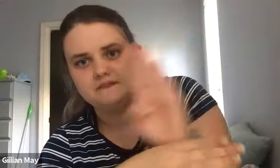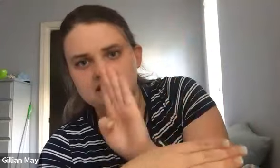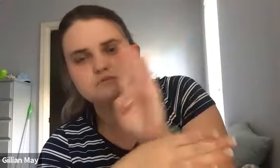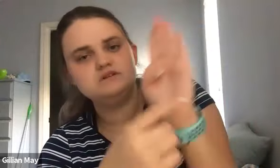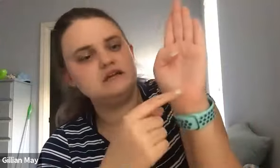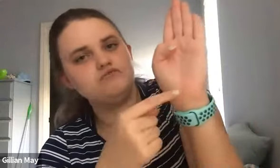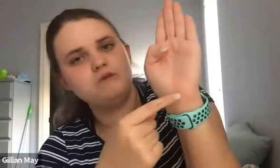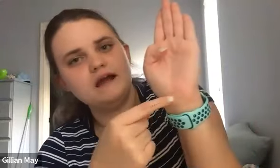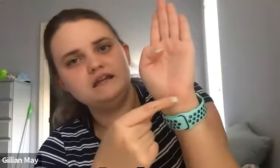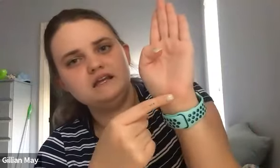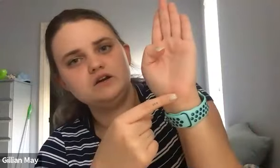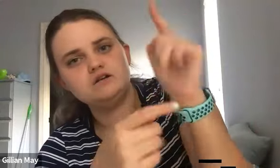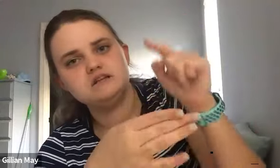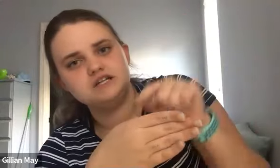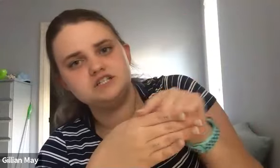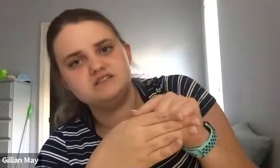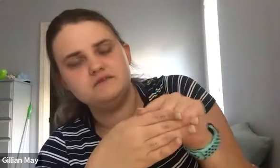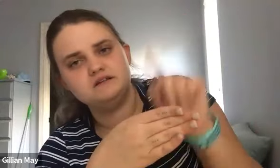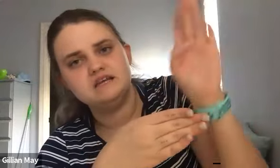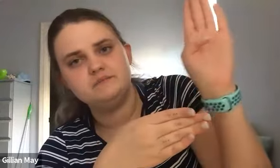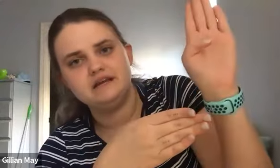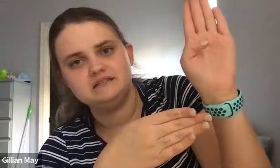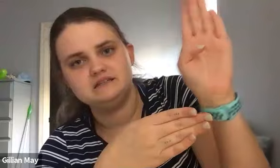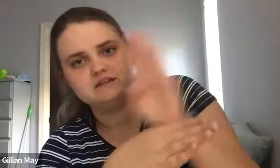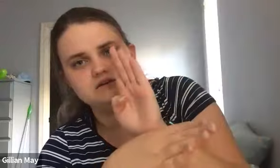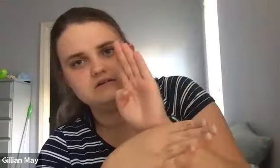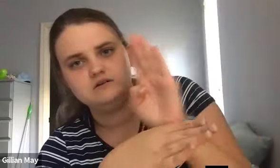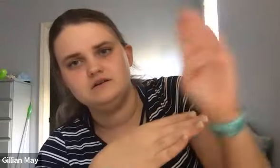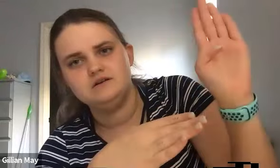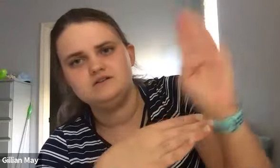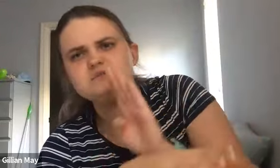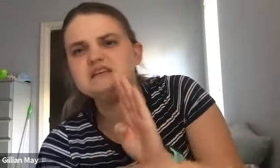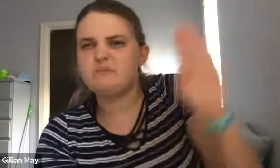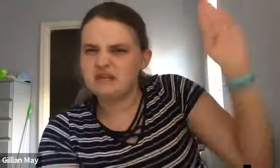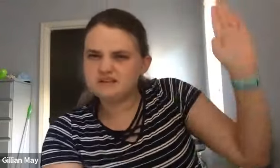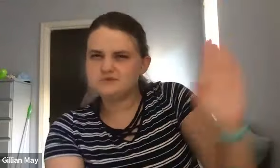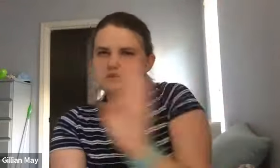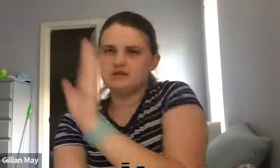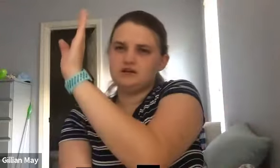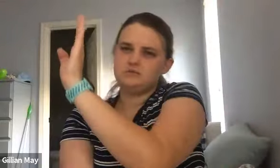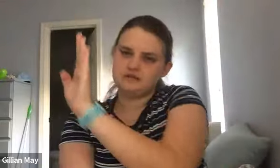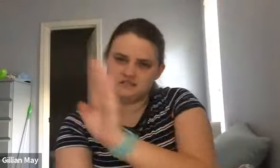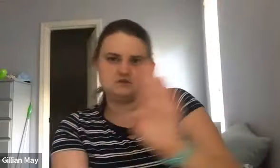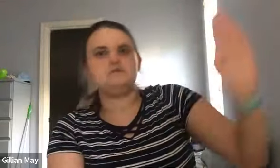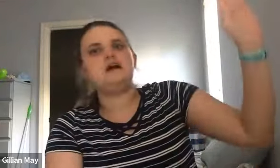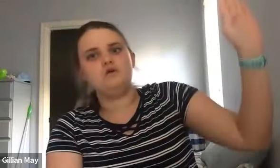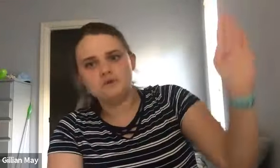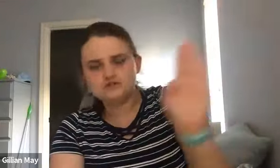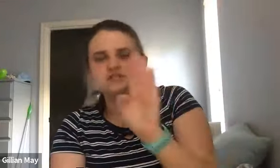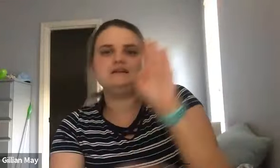It's almost like right here touches the very tip when it hits the center. It's almost like that pendulum swing, when it's doing that whole motion. I'm